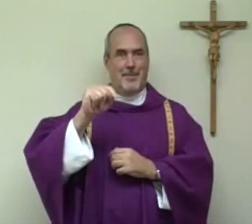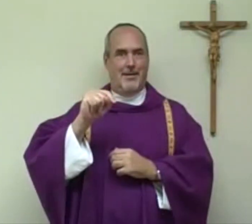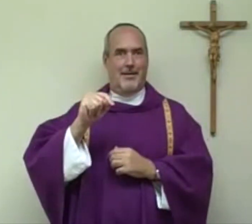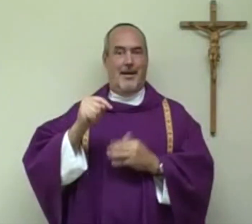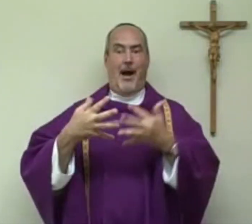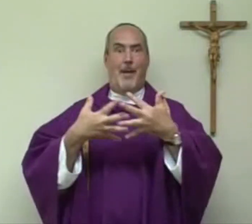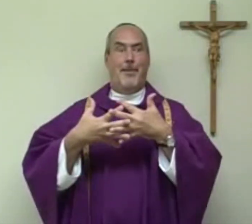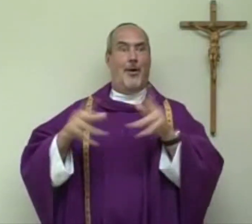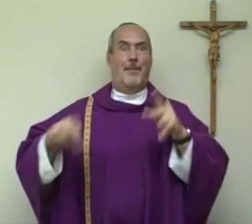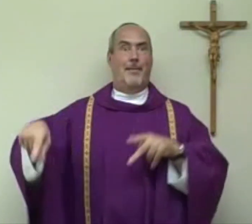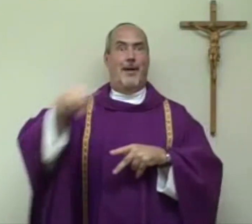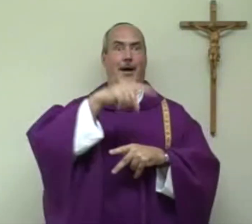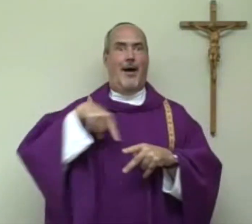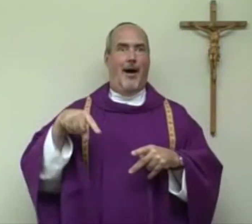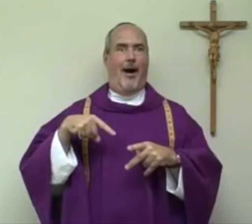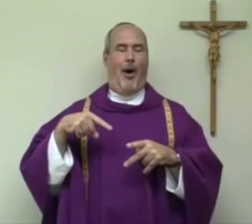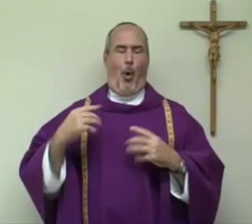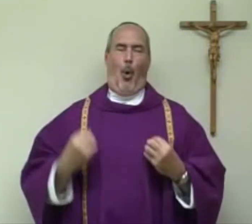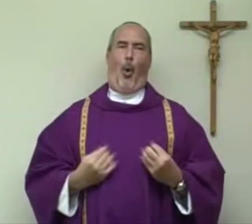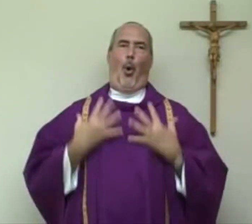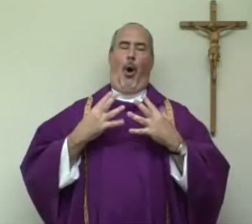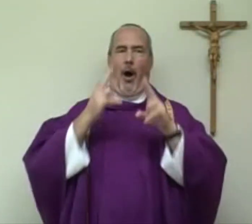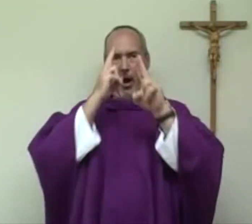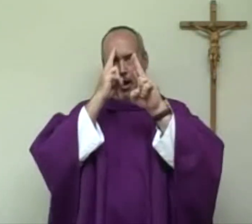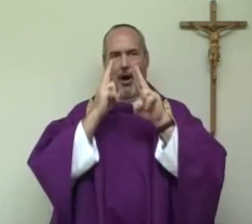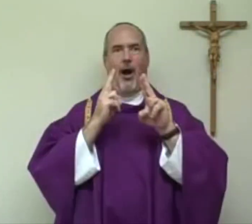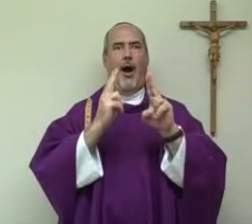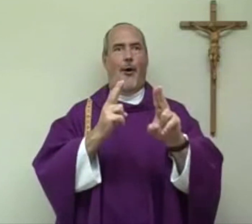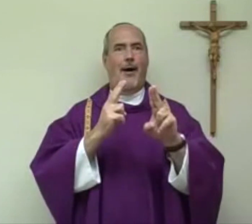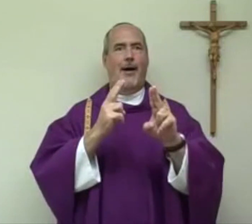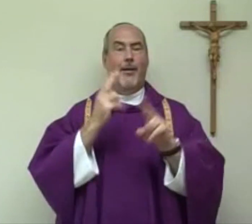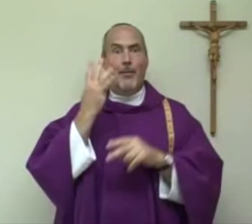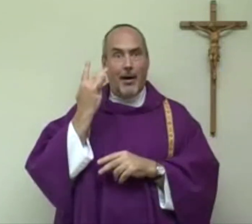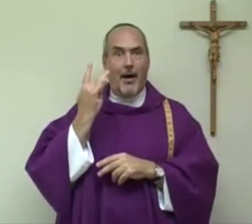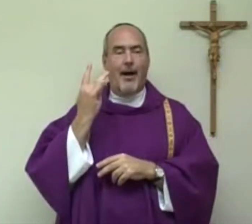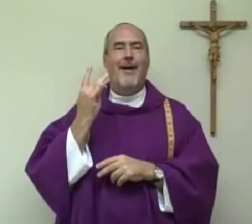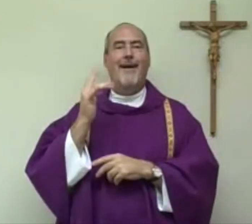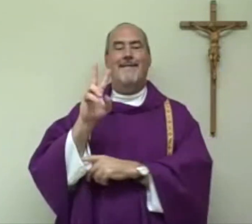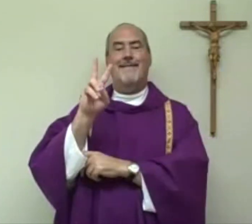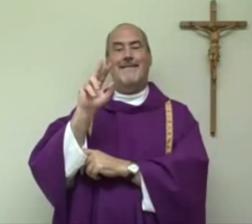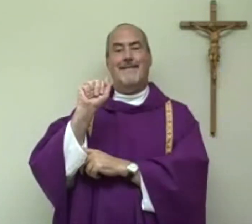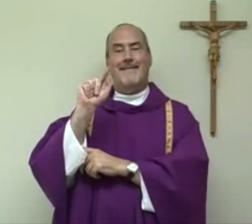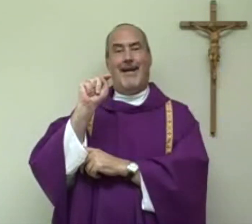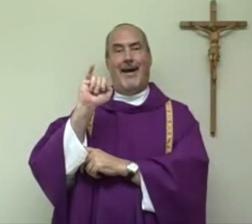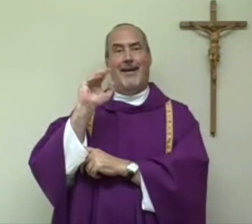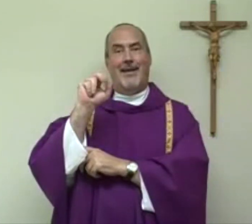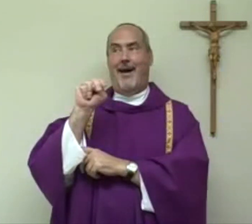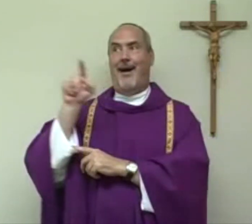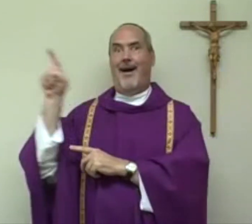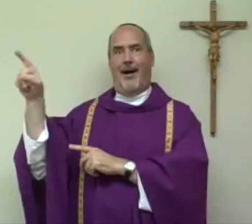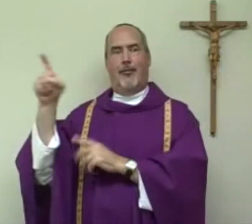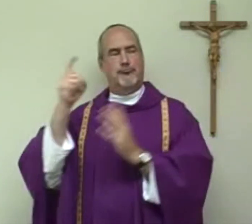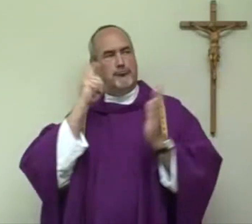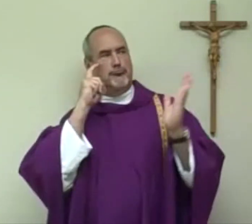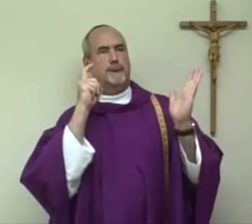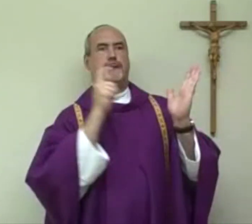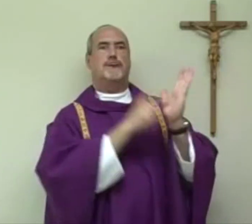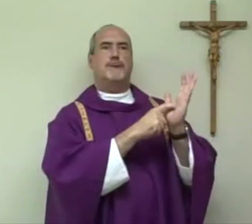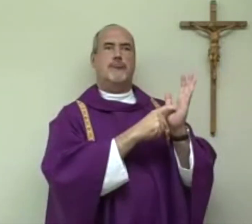Last September, American people were truly elated and honored that